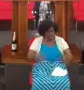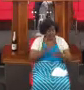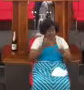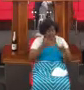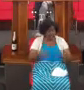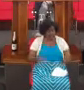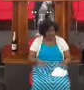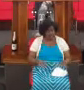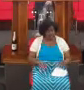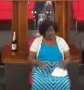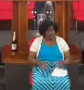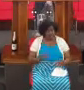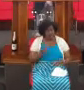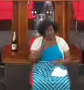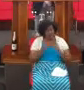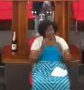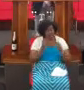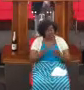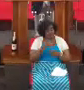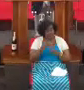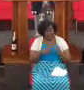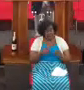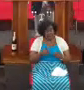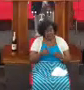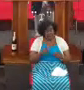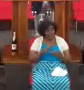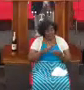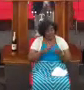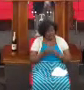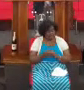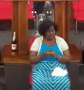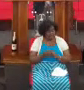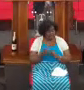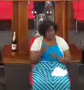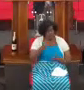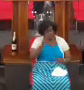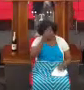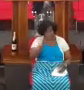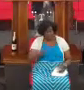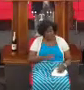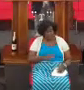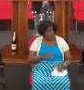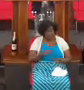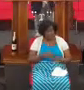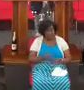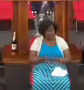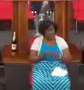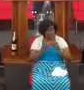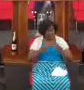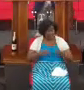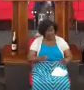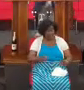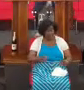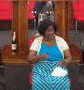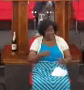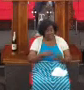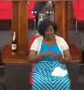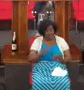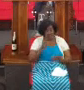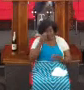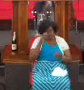Luke. One group of people, religious, one man, in a helpless state. This is the